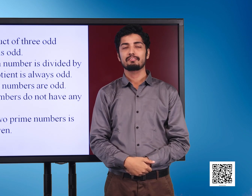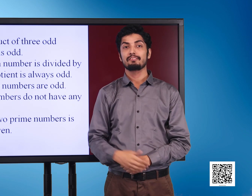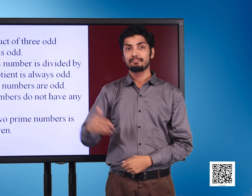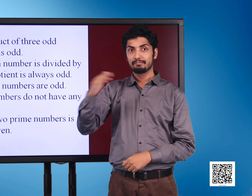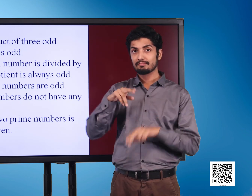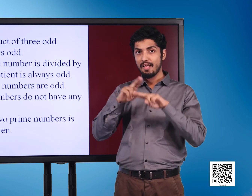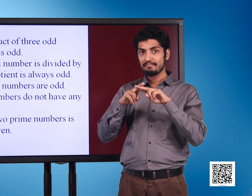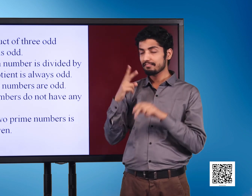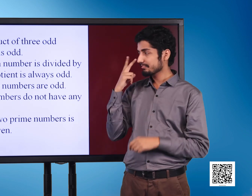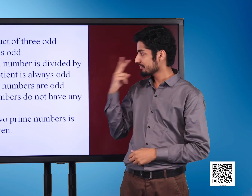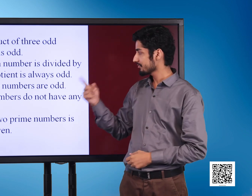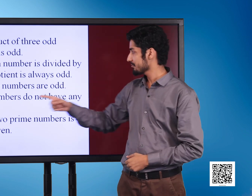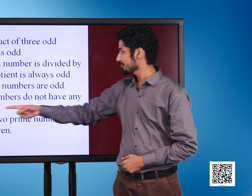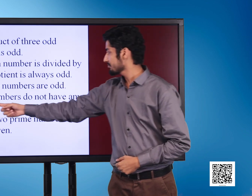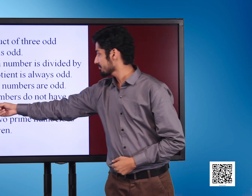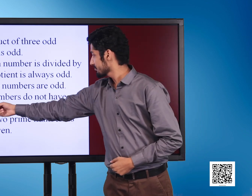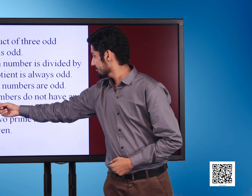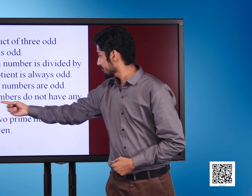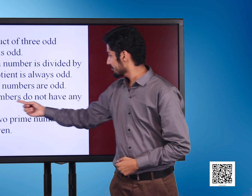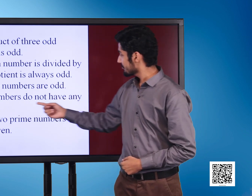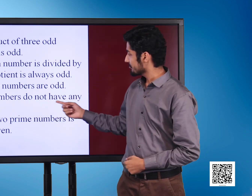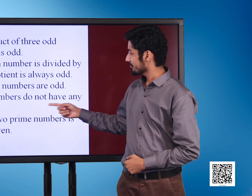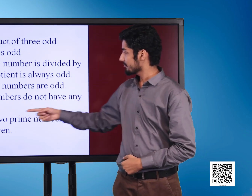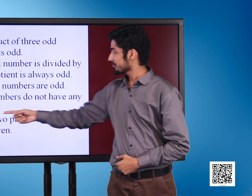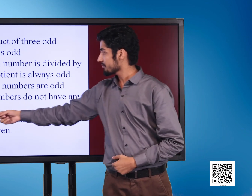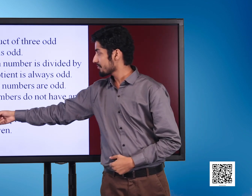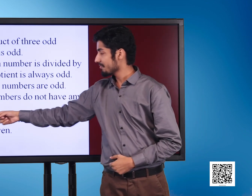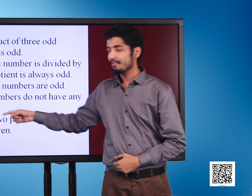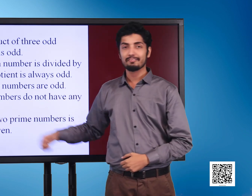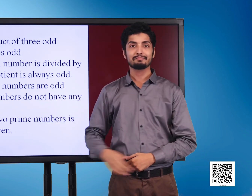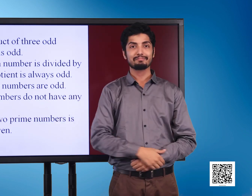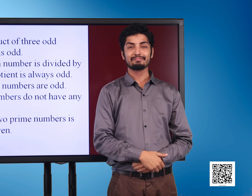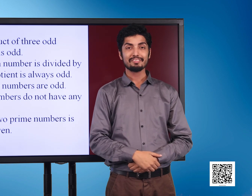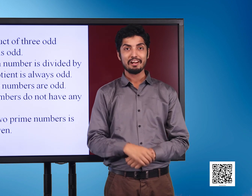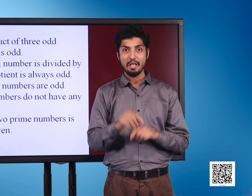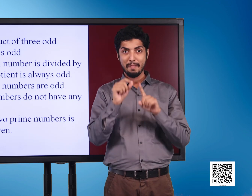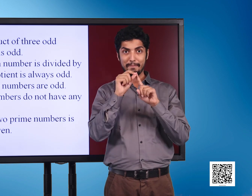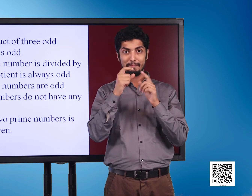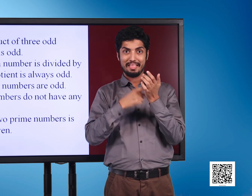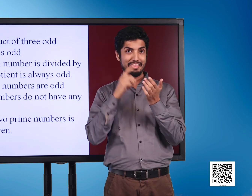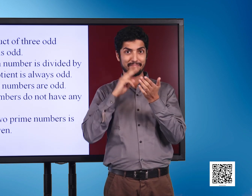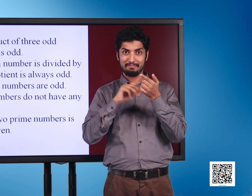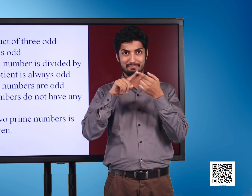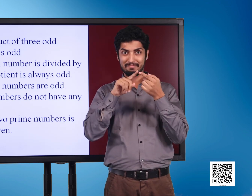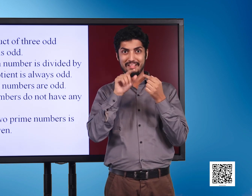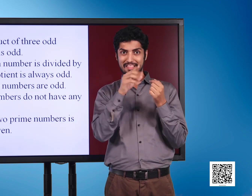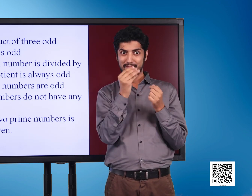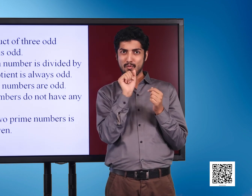F. Prime numbers do not have any